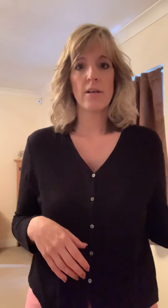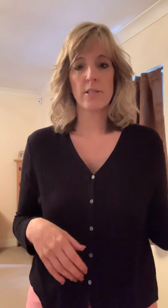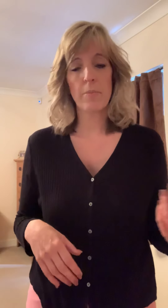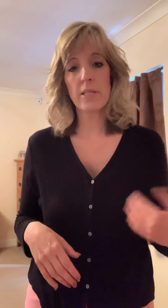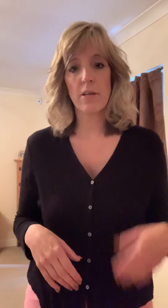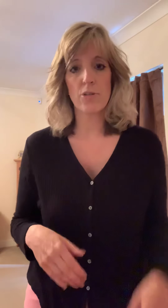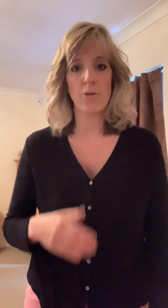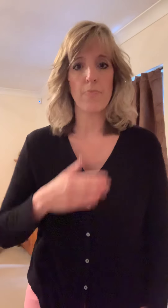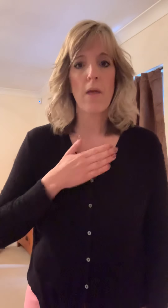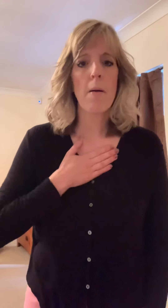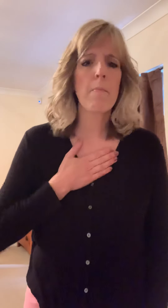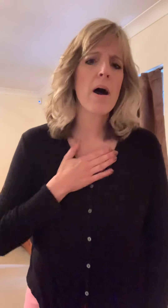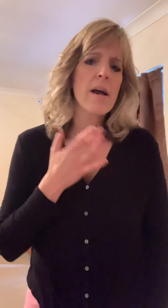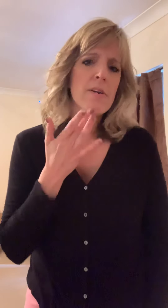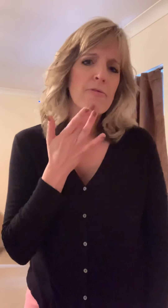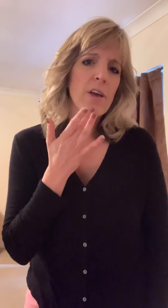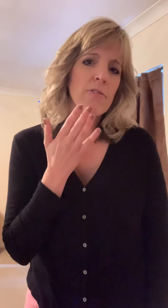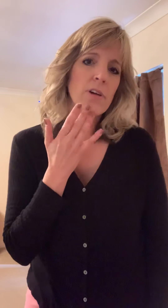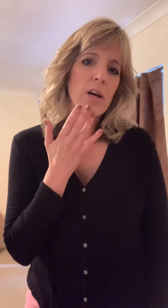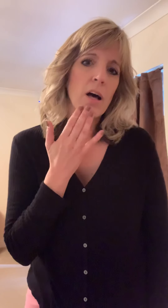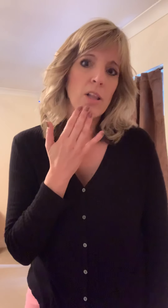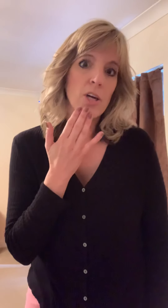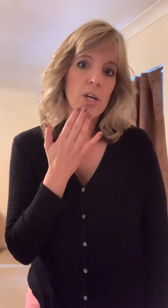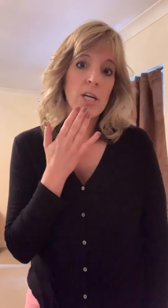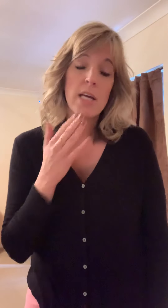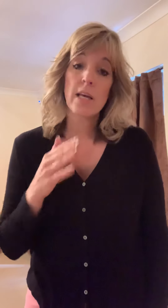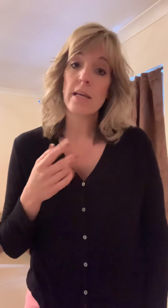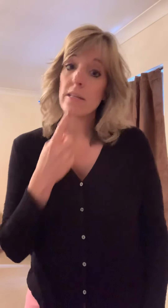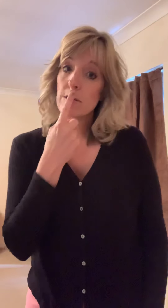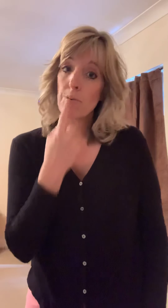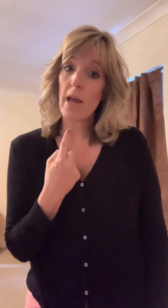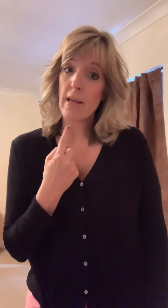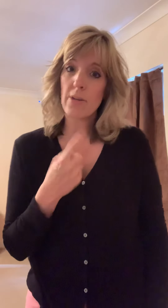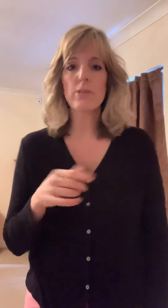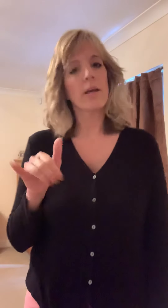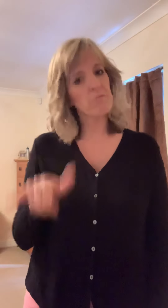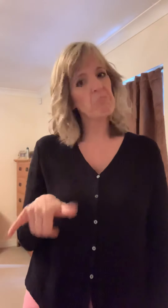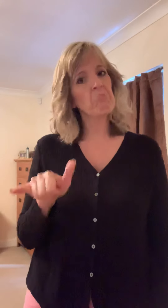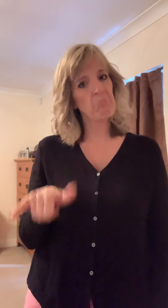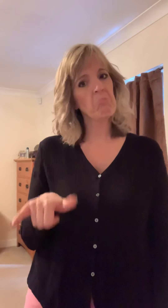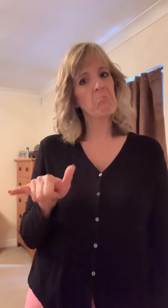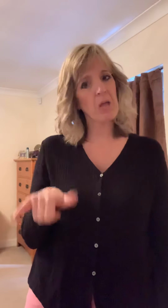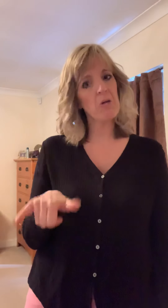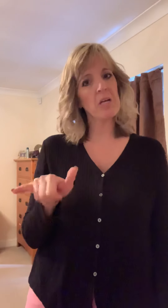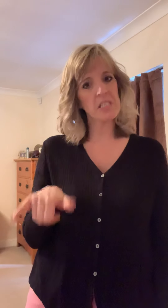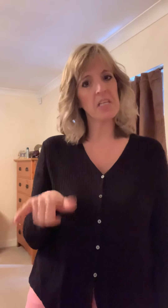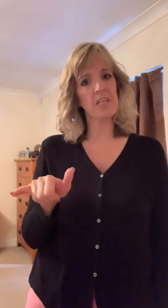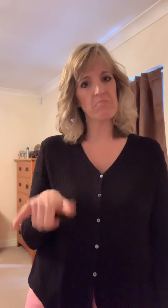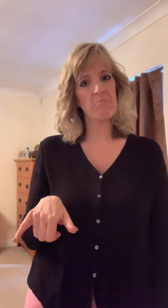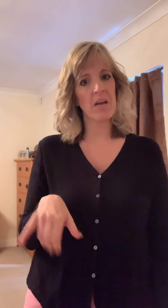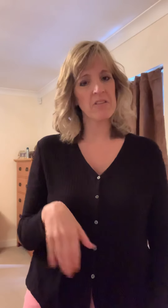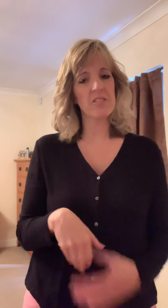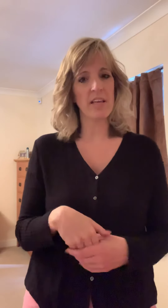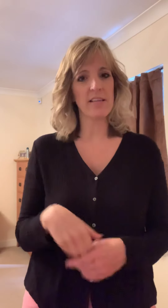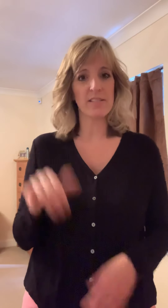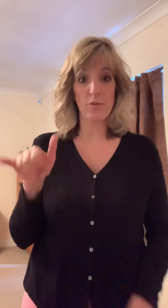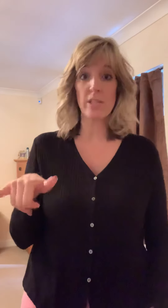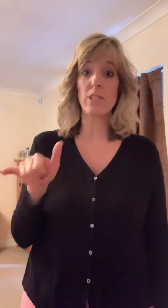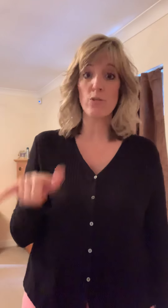somebody tells you, my favorite color is red. You say, oh, I see. I understand. So this is used